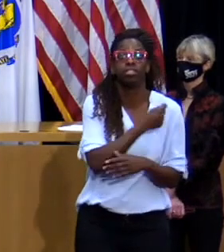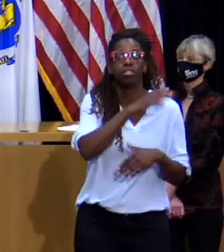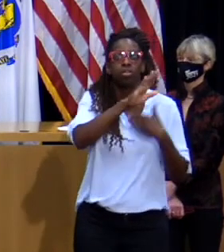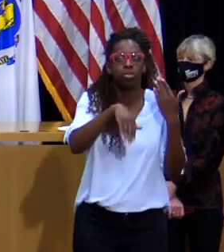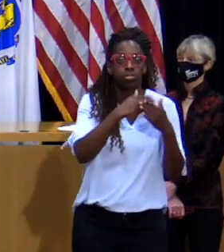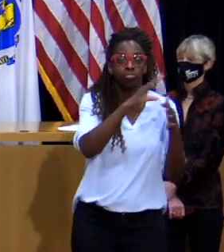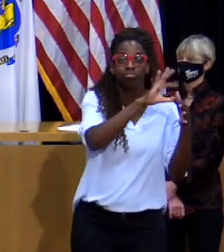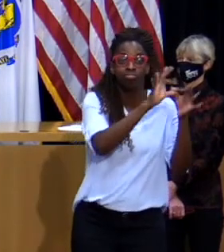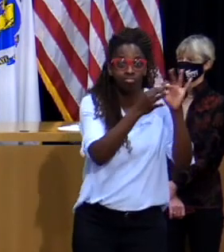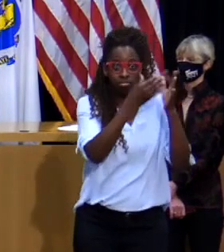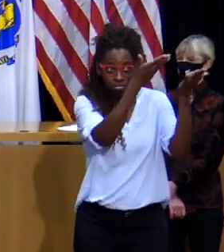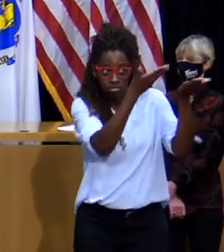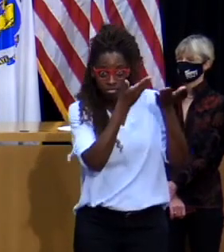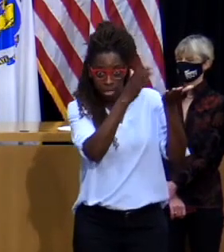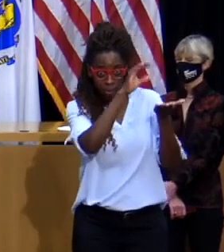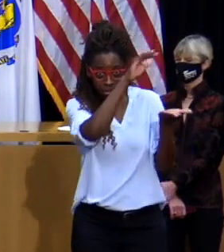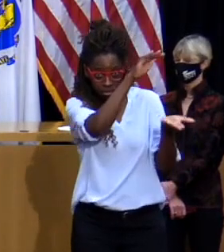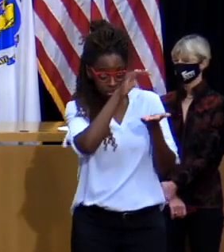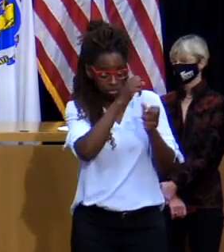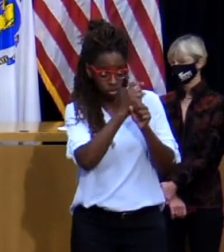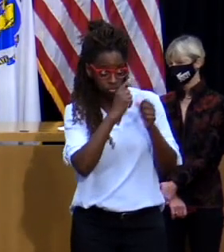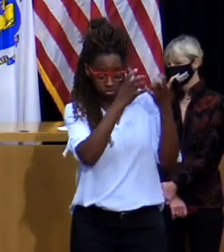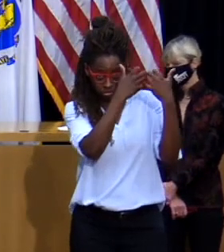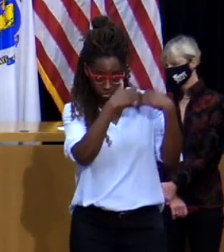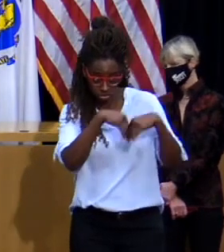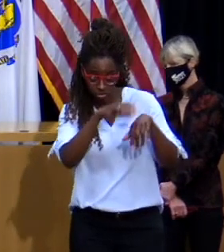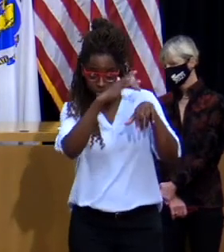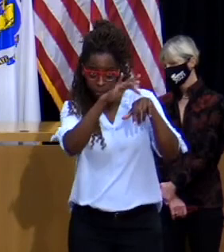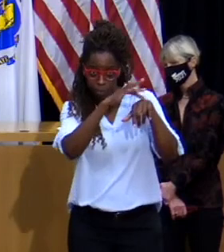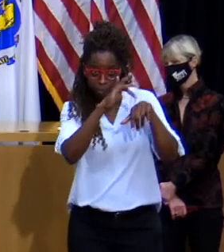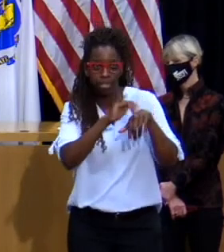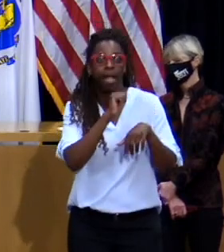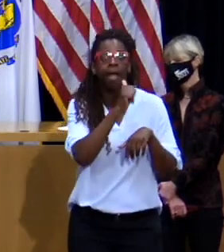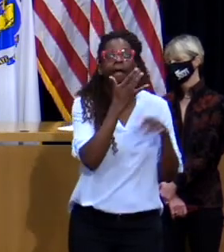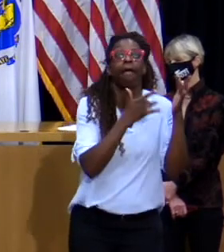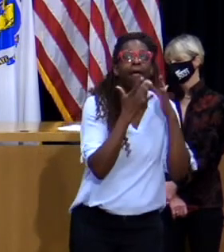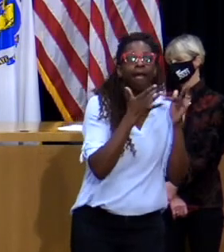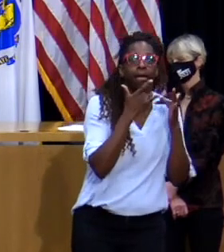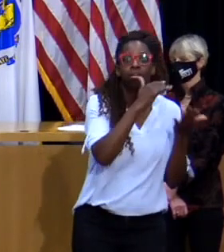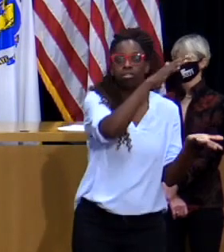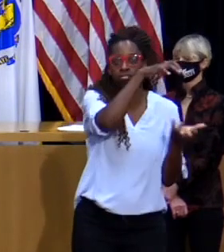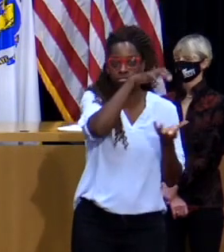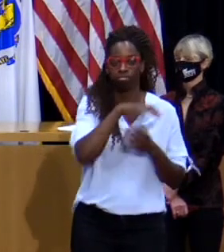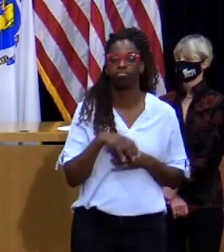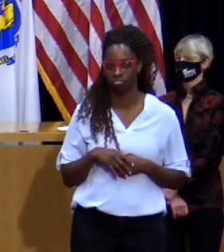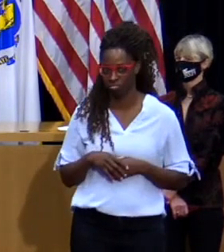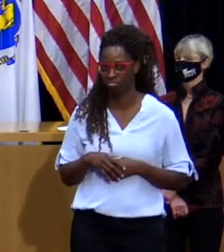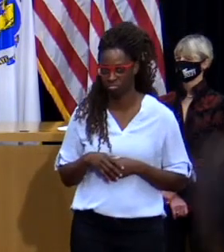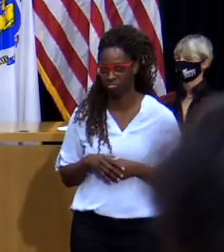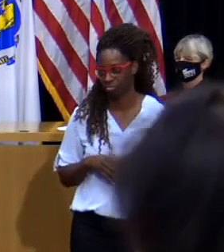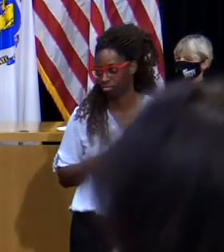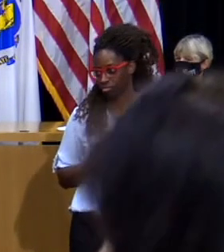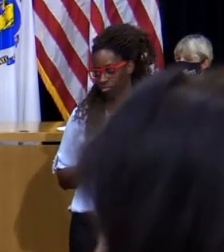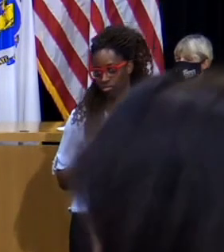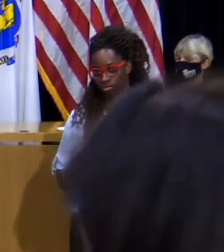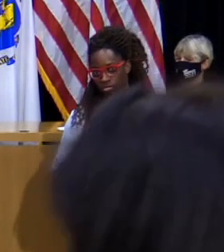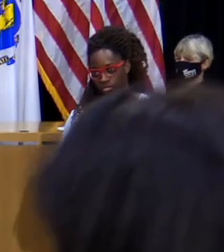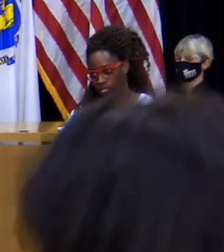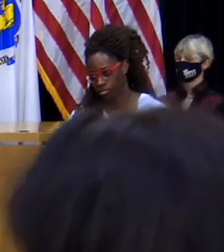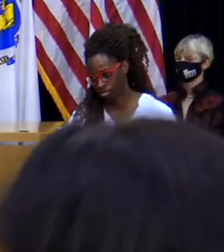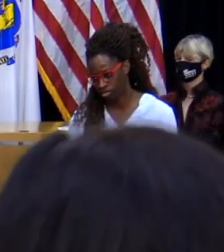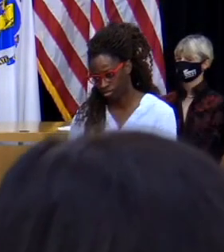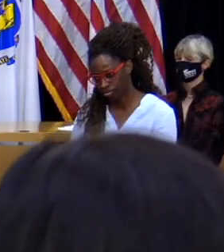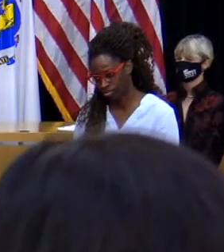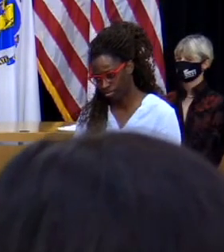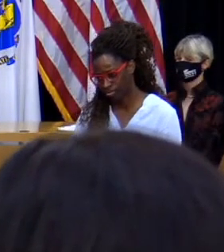have been encouraging. Doctor, I don't think this comes up a lot with other vaccines, but I don't think pay as close attention, but has any thought been given